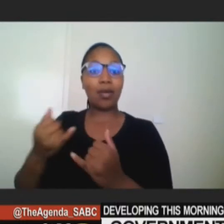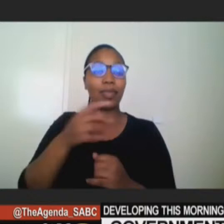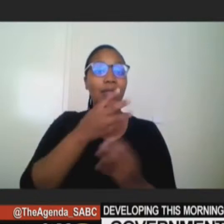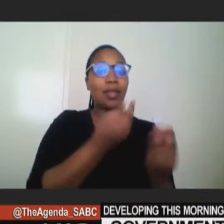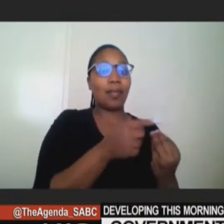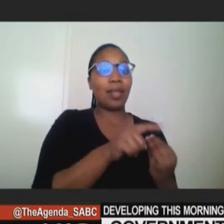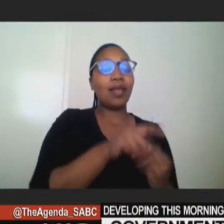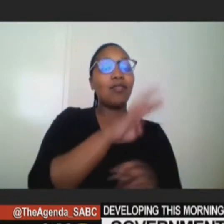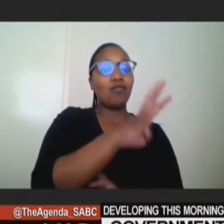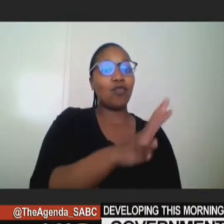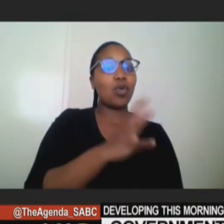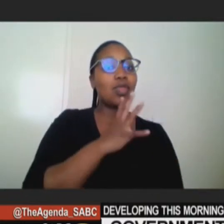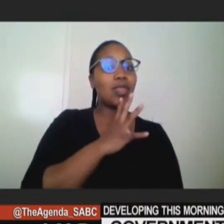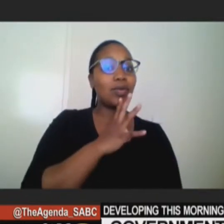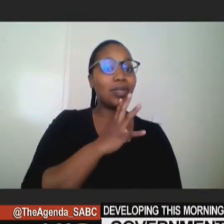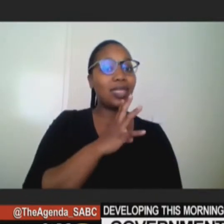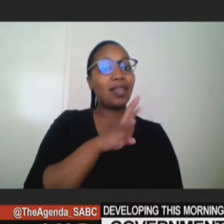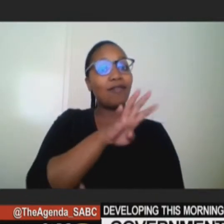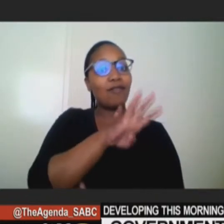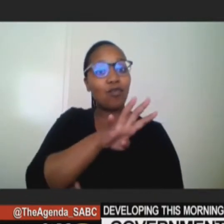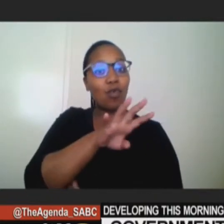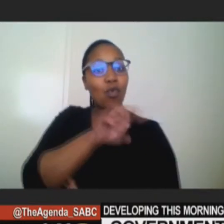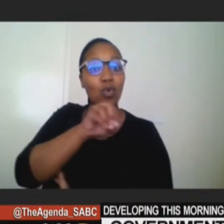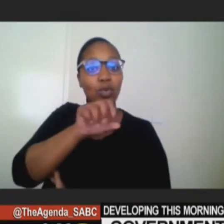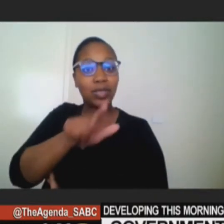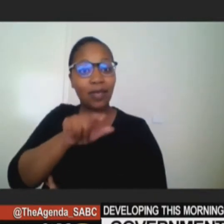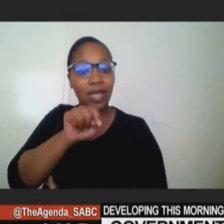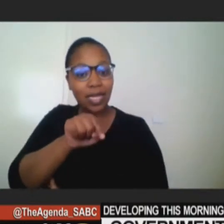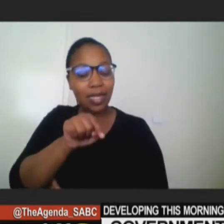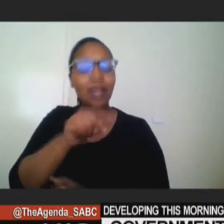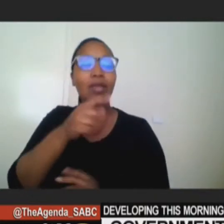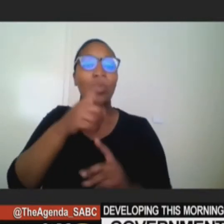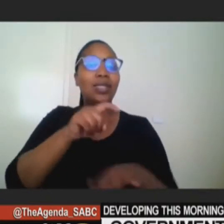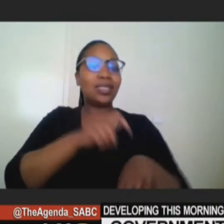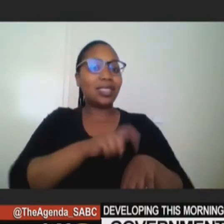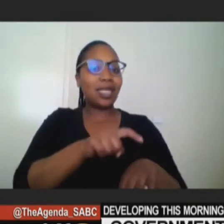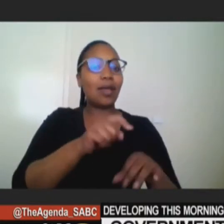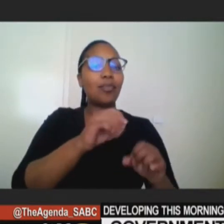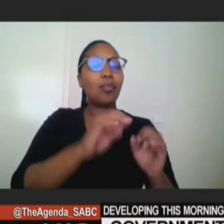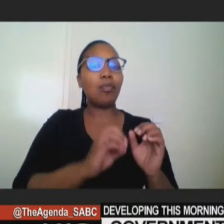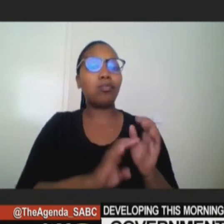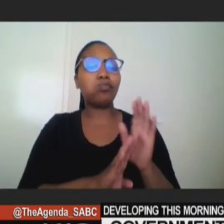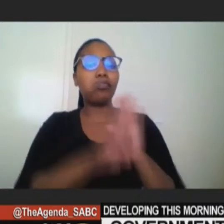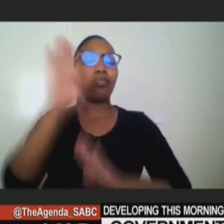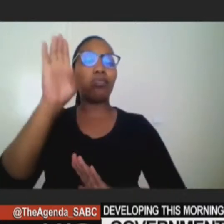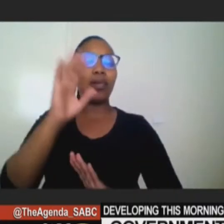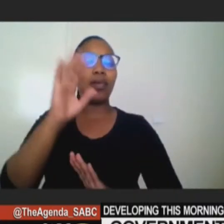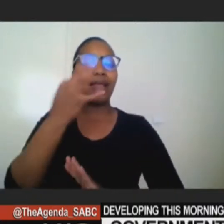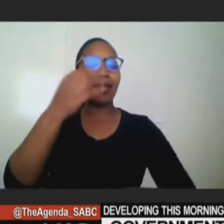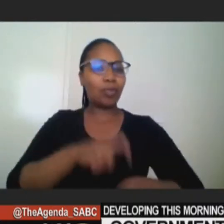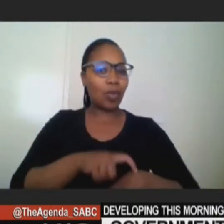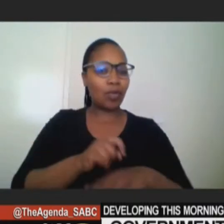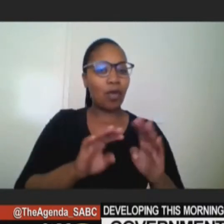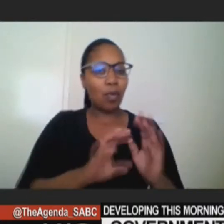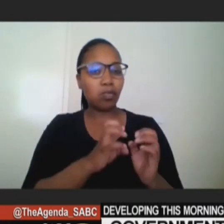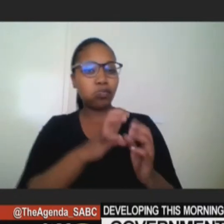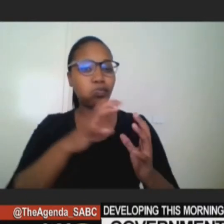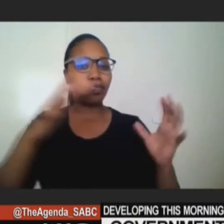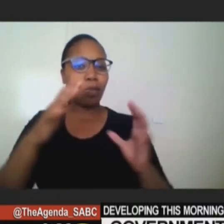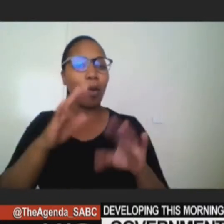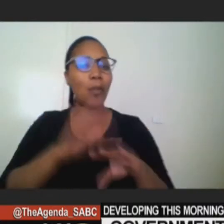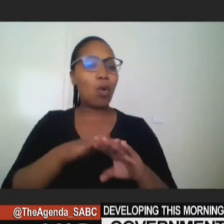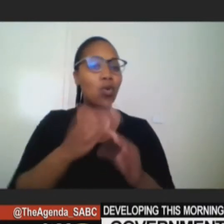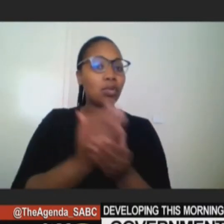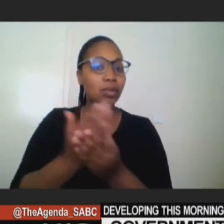4,407 were the beds that we had at the peak of the third wave. And we decided as Gauteng Health that we will take these